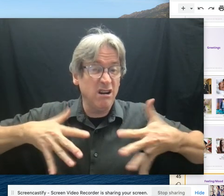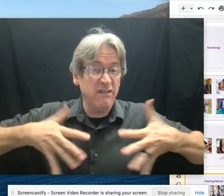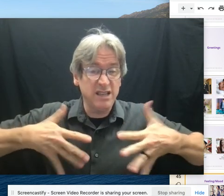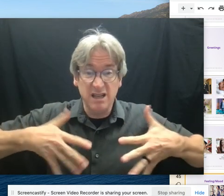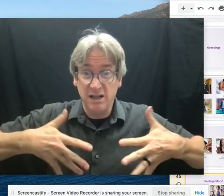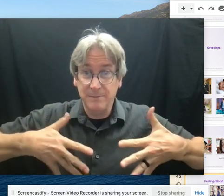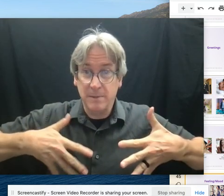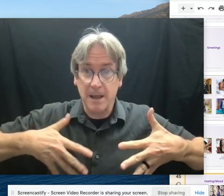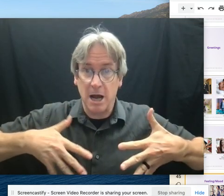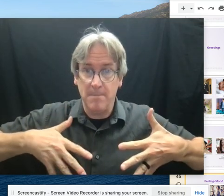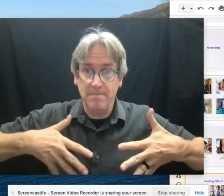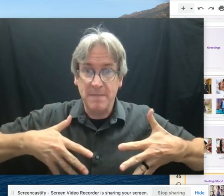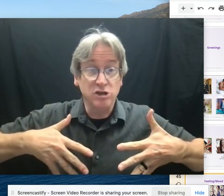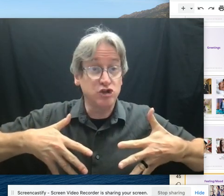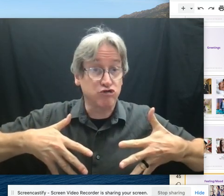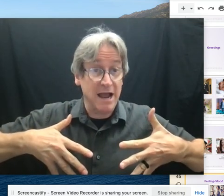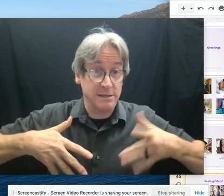nervous,